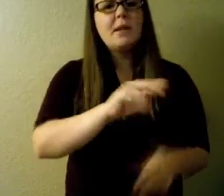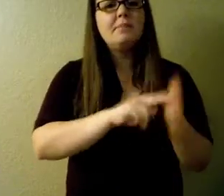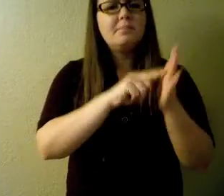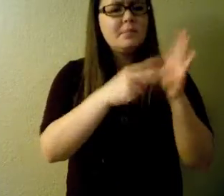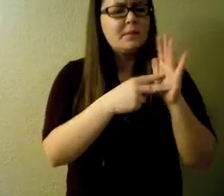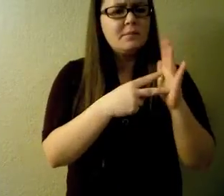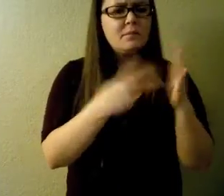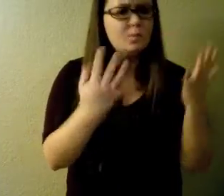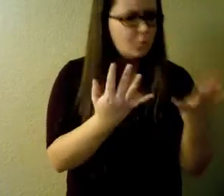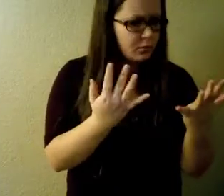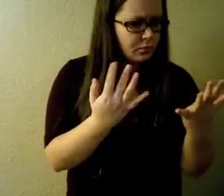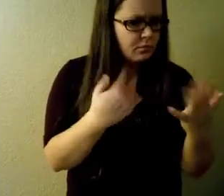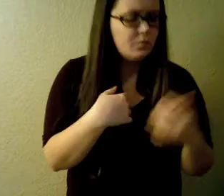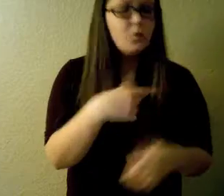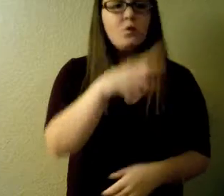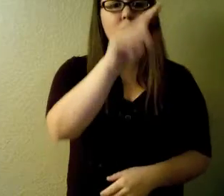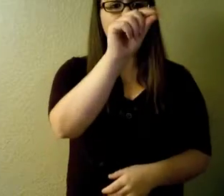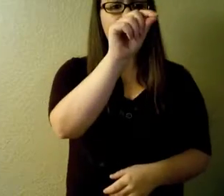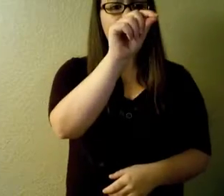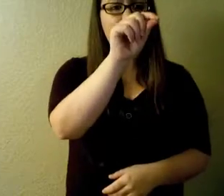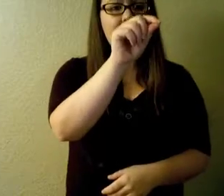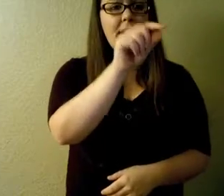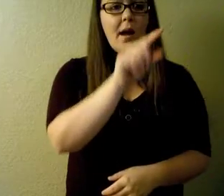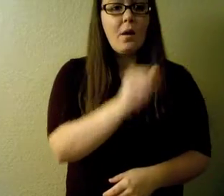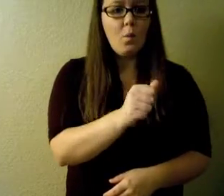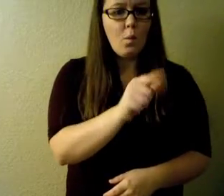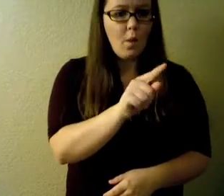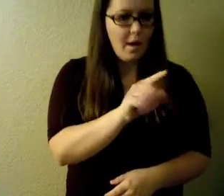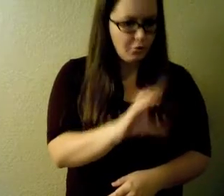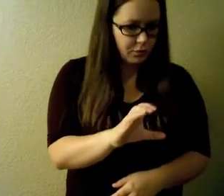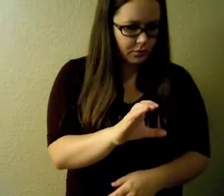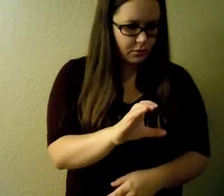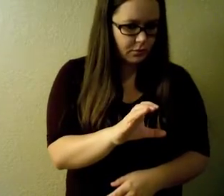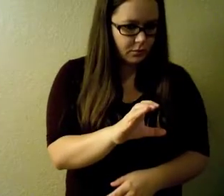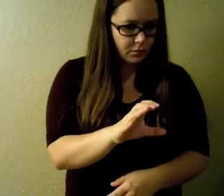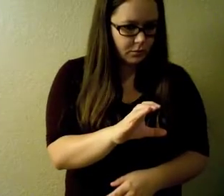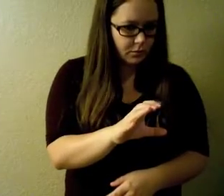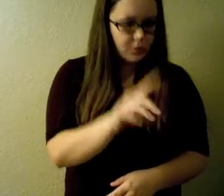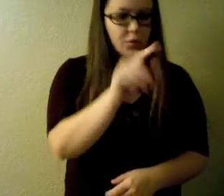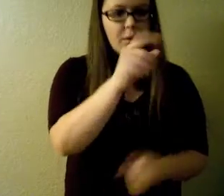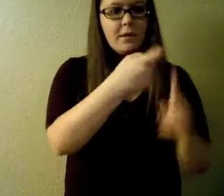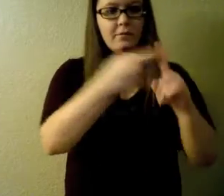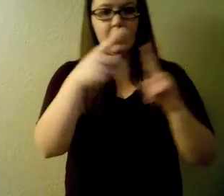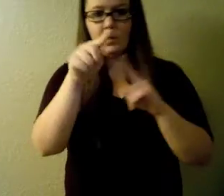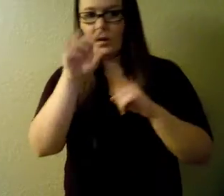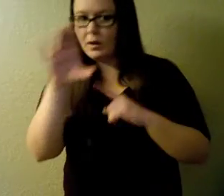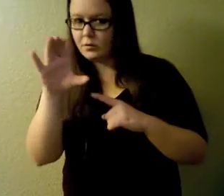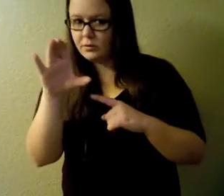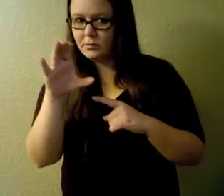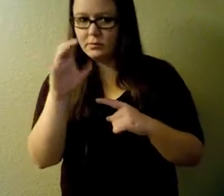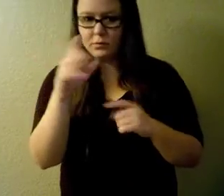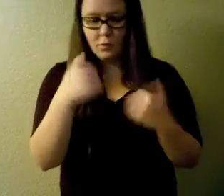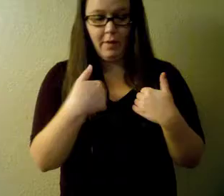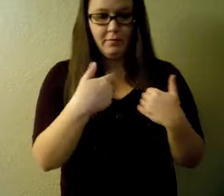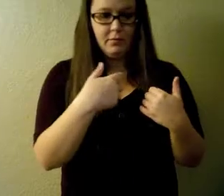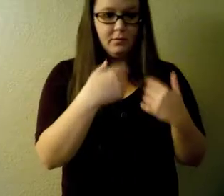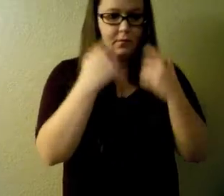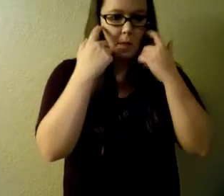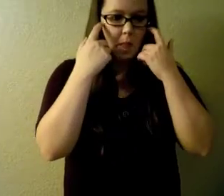remember that is that there's two little zeros there, and there's two zeros in 100. So 20% is the same thing as 20